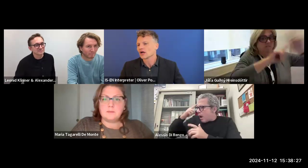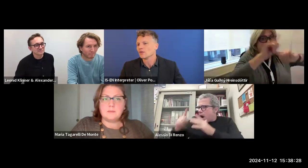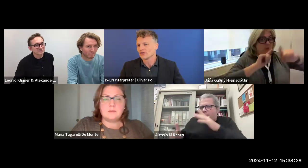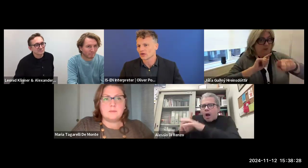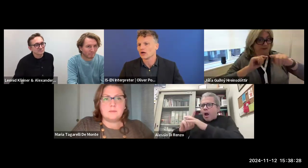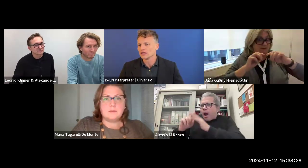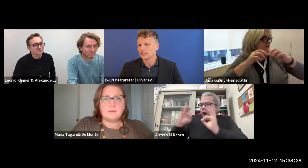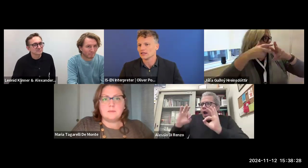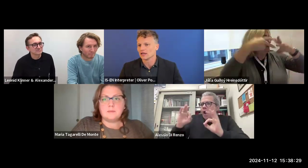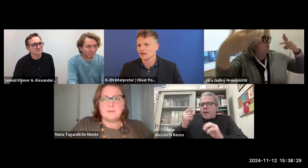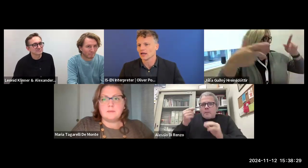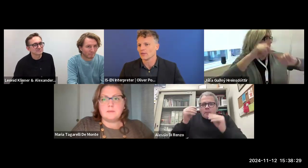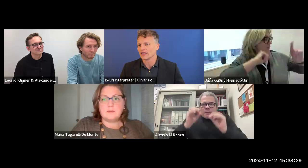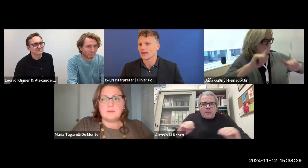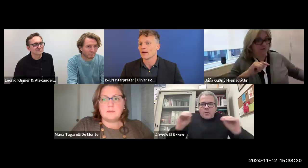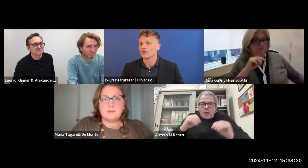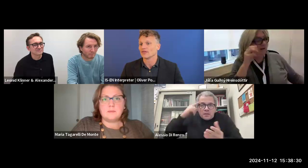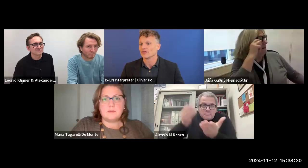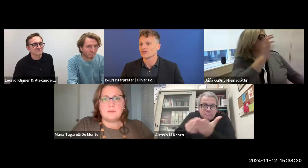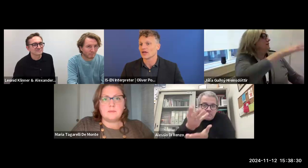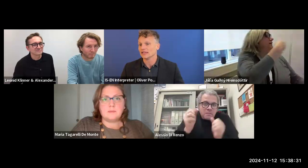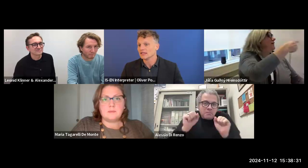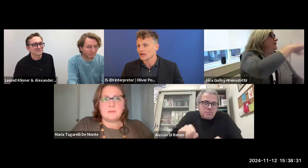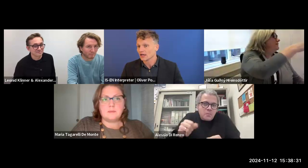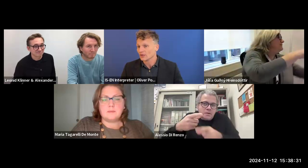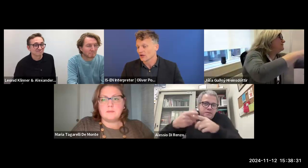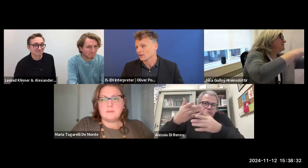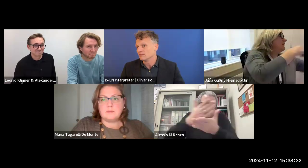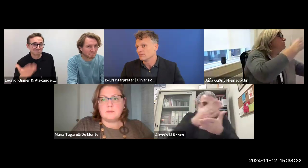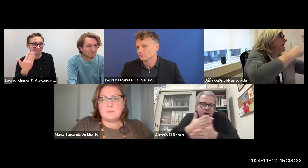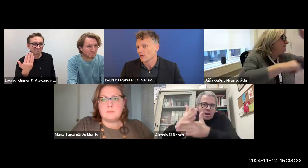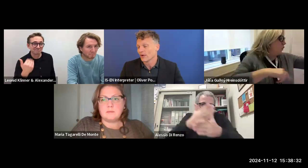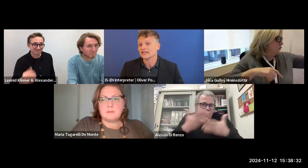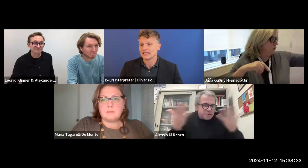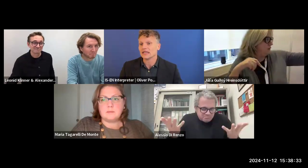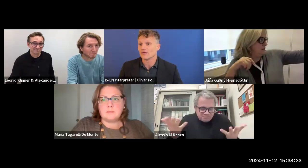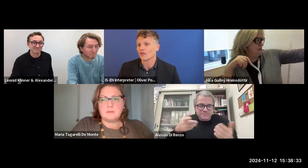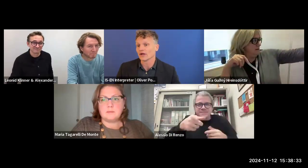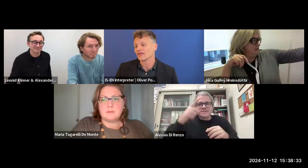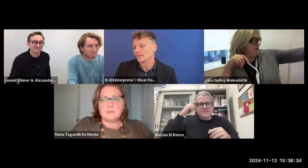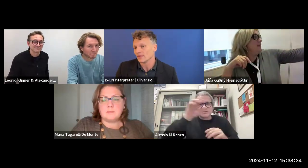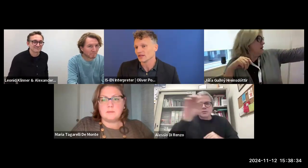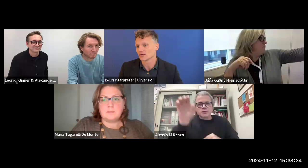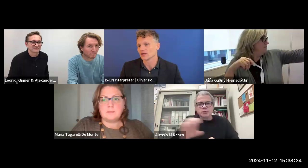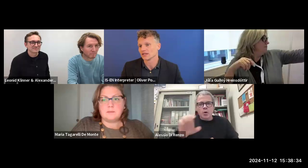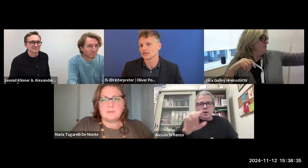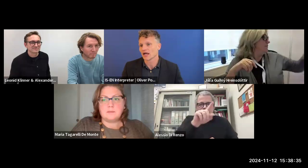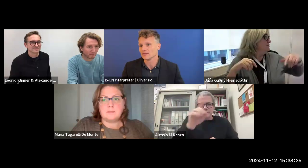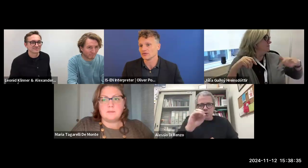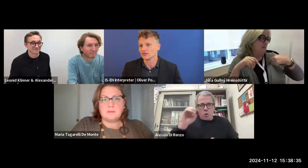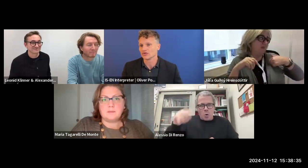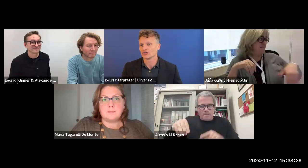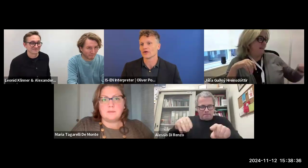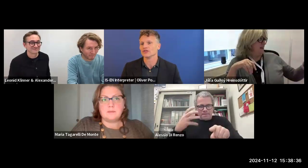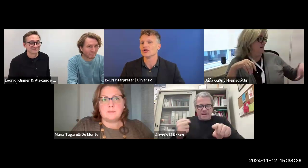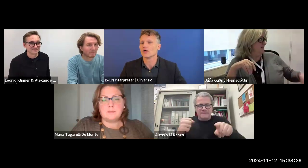I was talking with a colleague and we came up with this idea, and we thought, we hadn't seen it before, and I thought maybe this was a nice